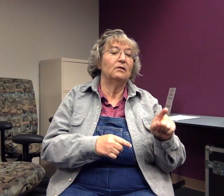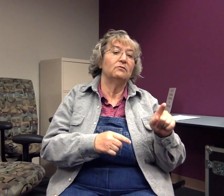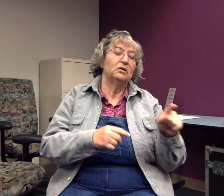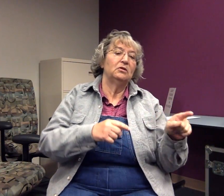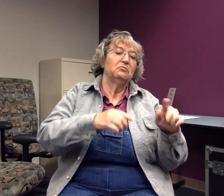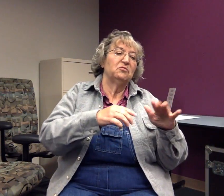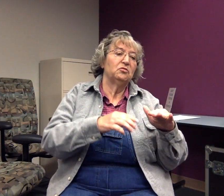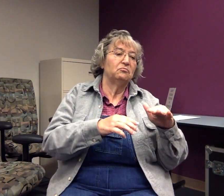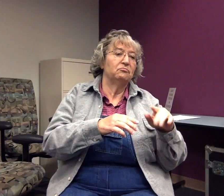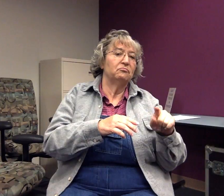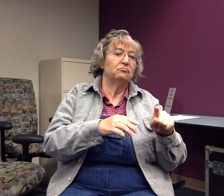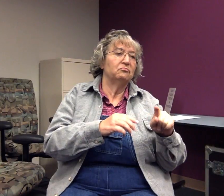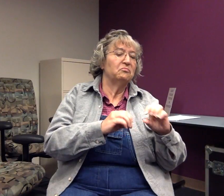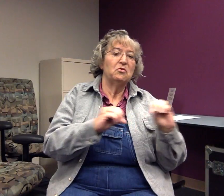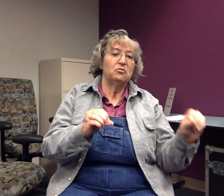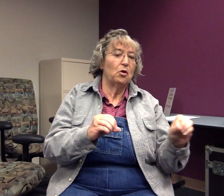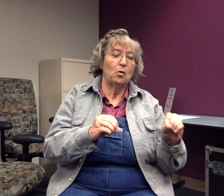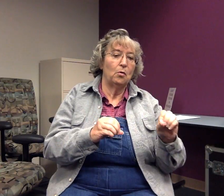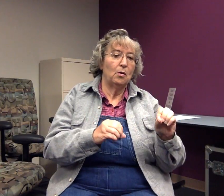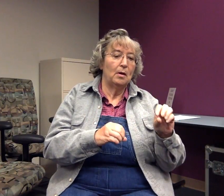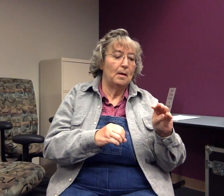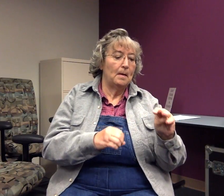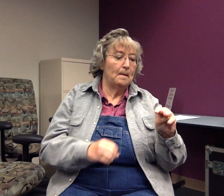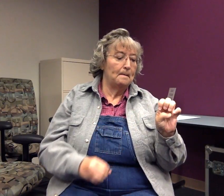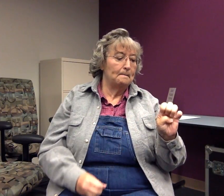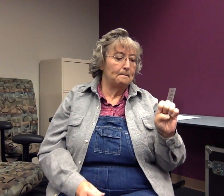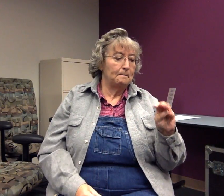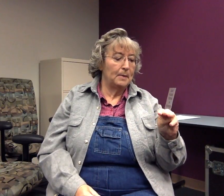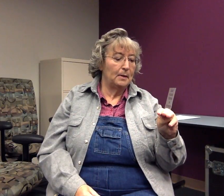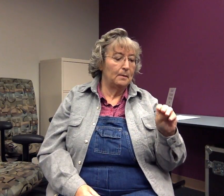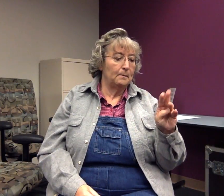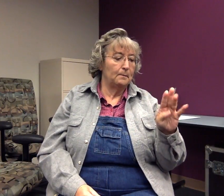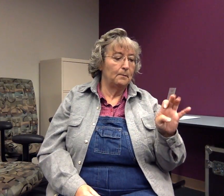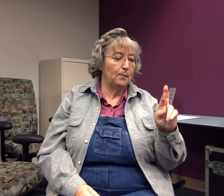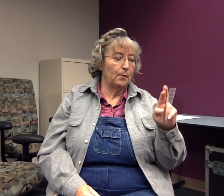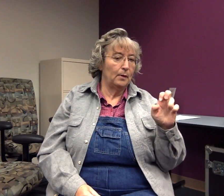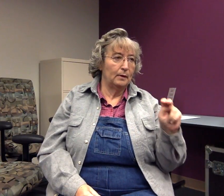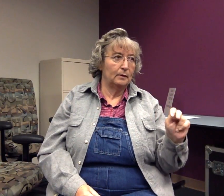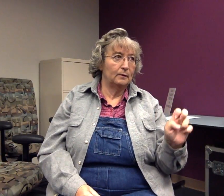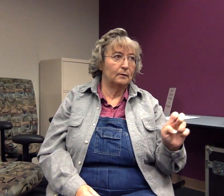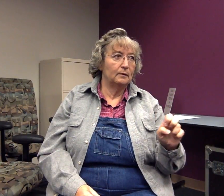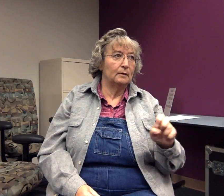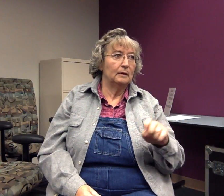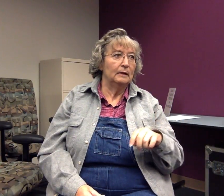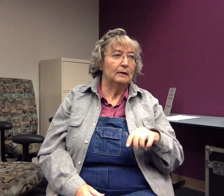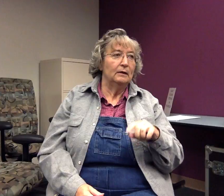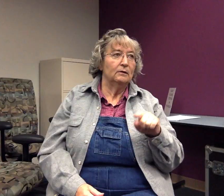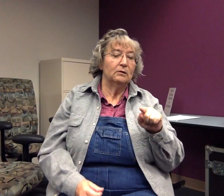cytoplasm. Most prokaryotes are single-cell bacteria, like Lactobacillus acidophilus, which is used to make yogurt.